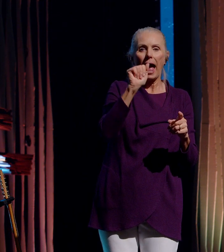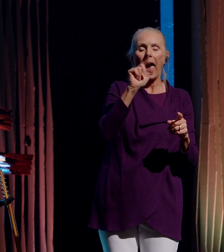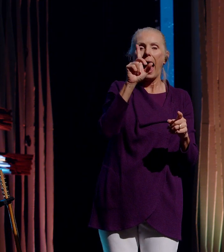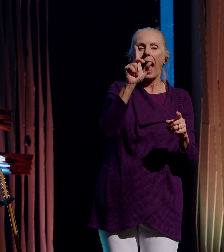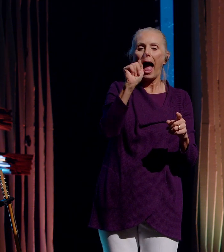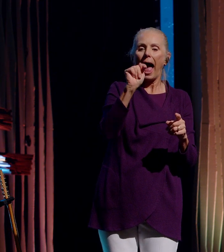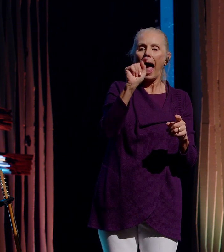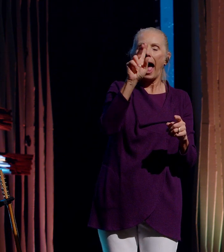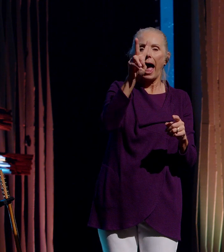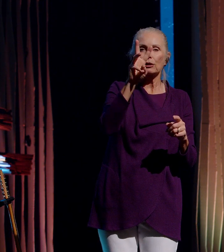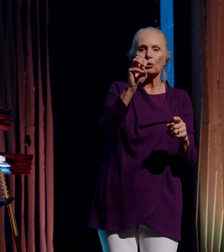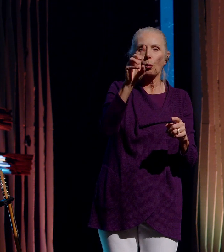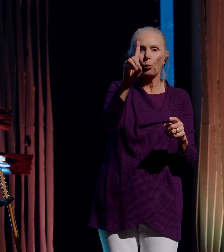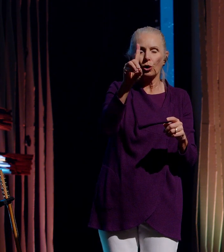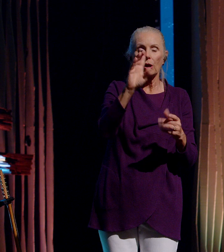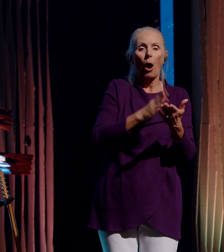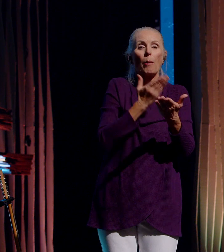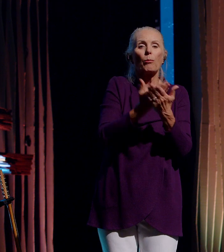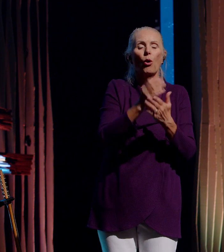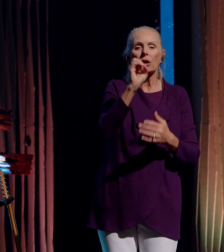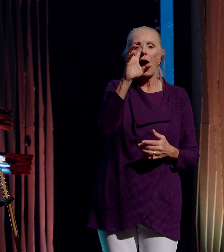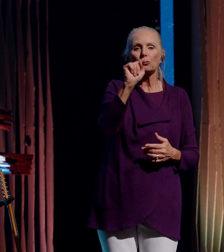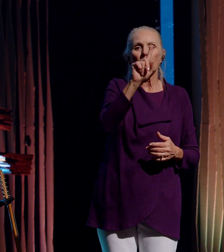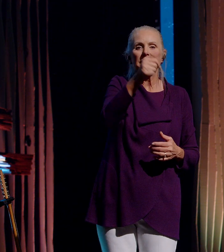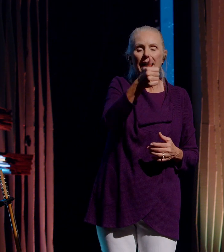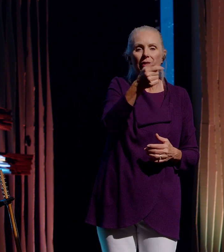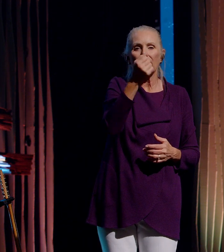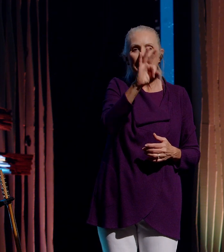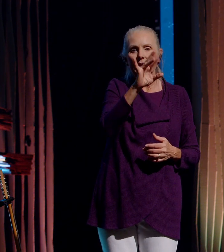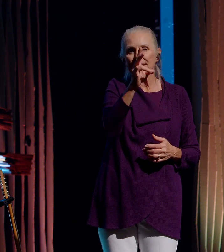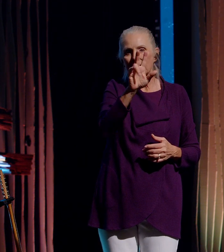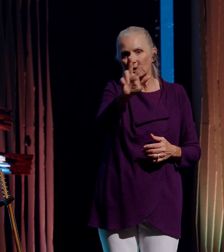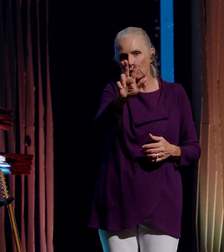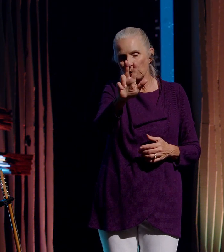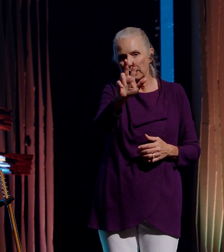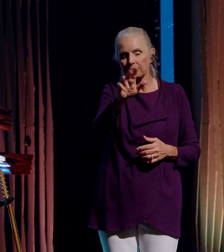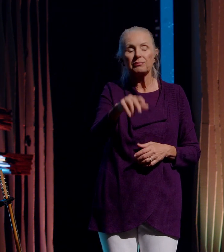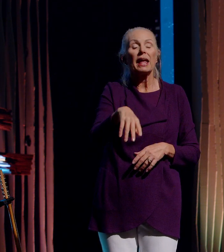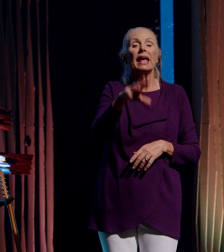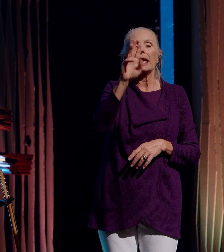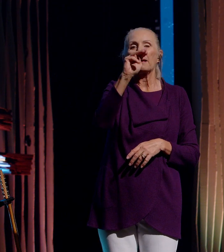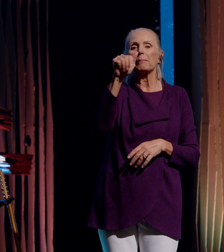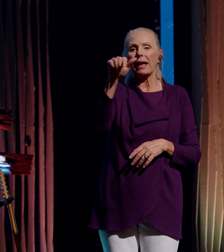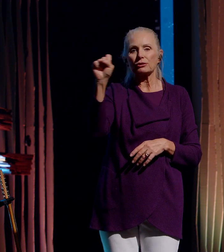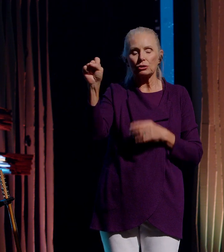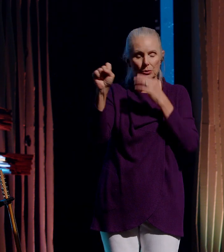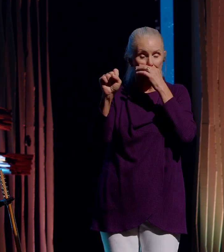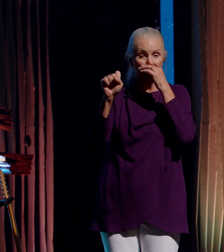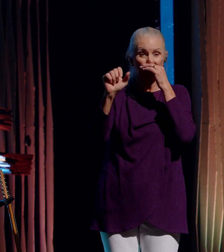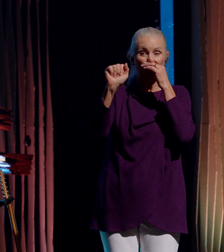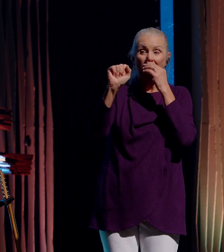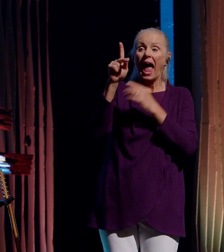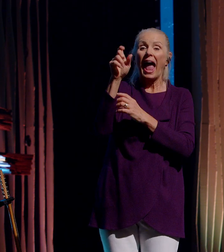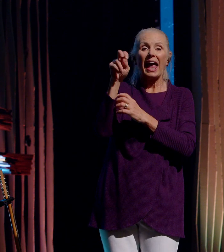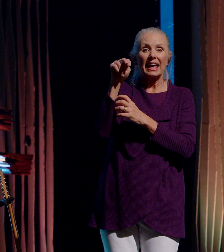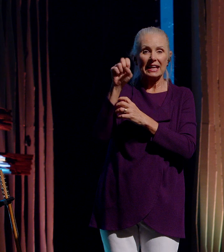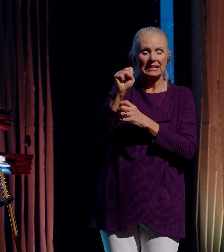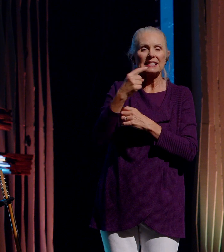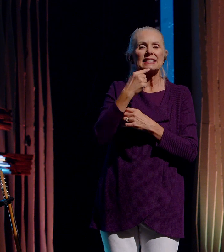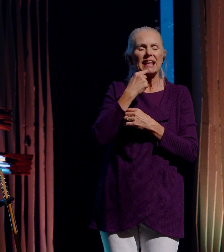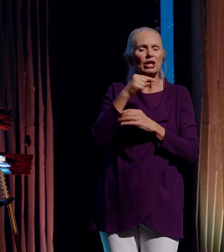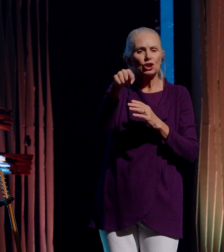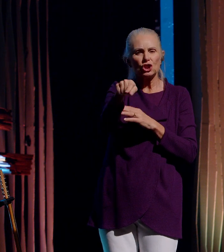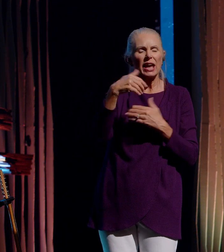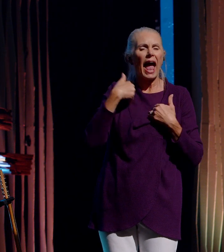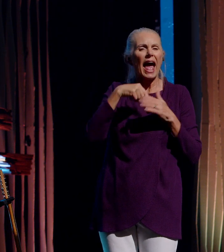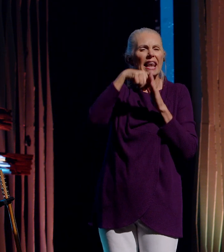And she was born on October 10th, 1793 in Haverhill, Massachusetts. Achan writes that she had a deep and